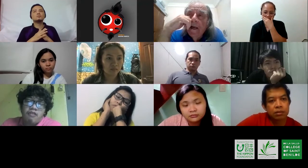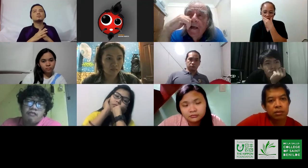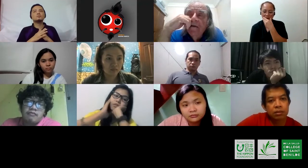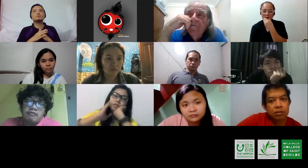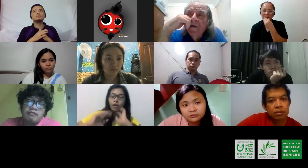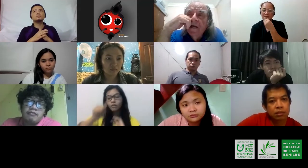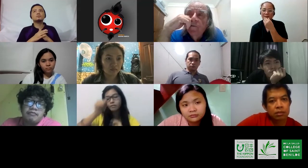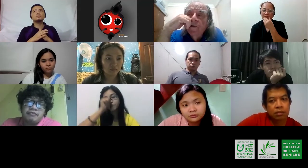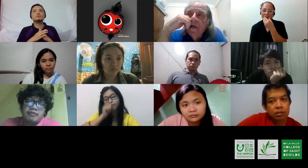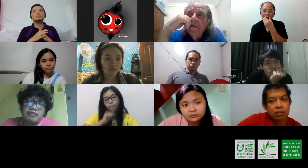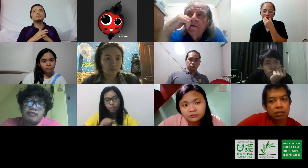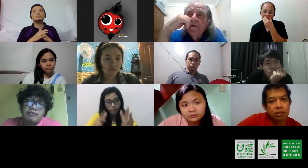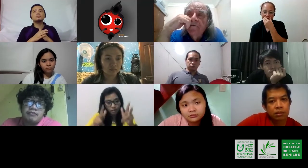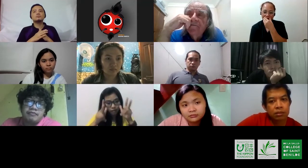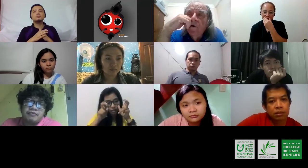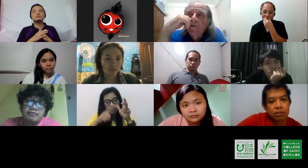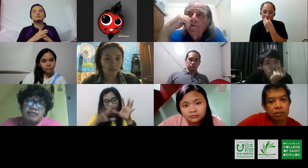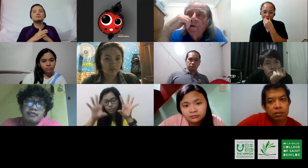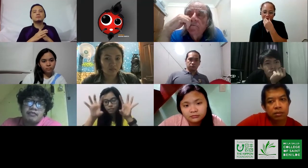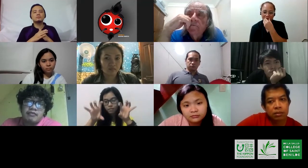if a language has a deaf culture,